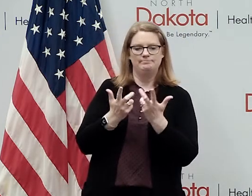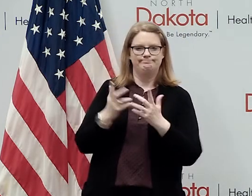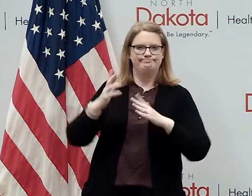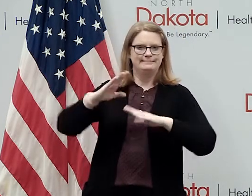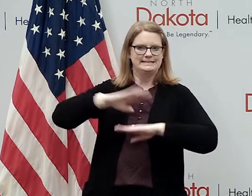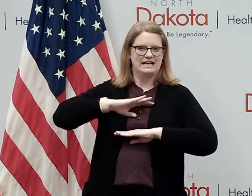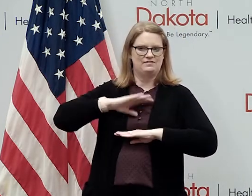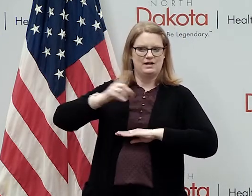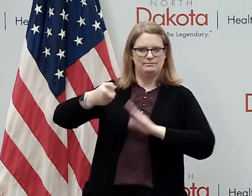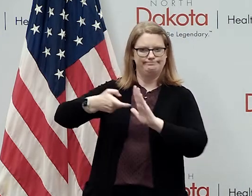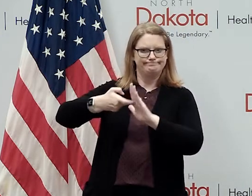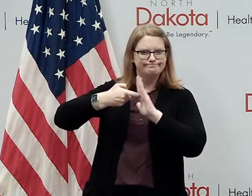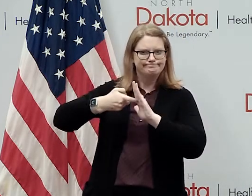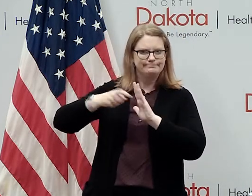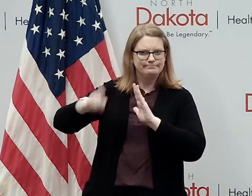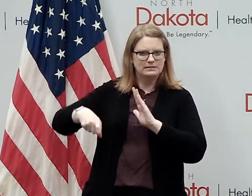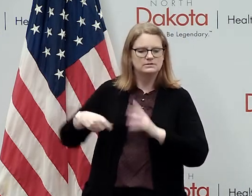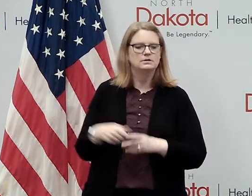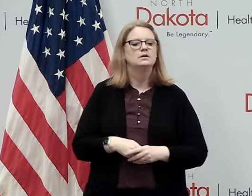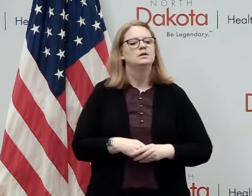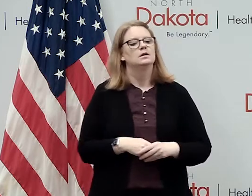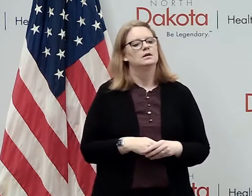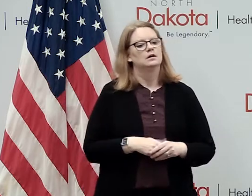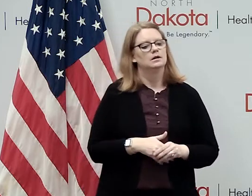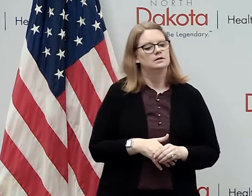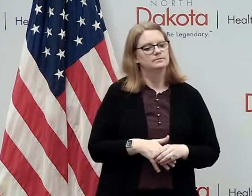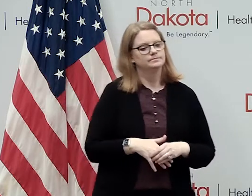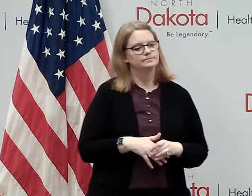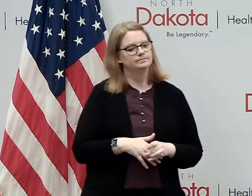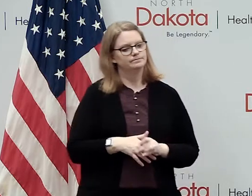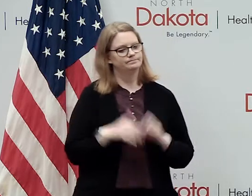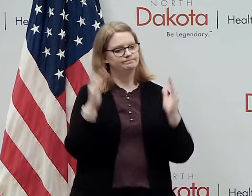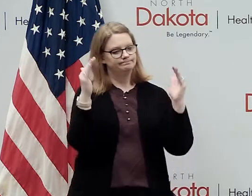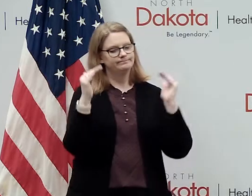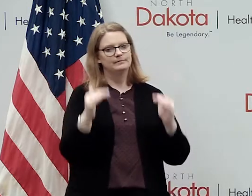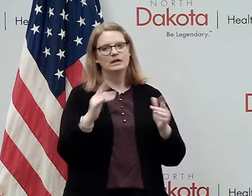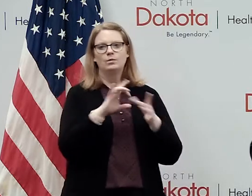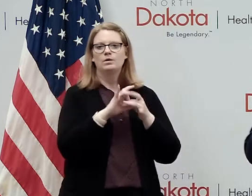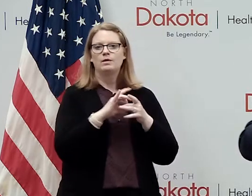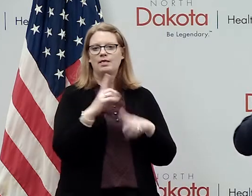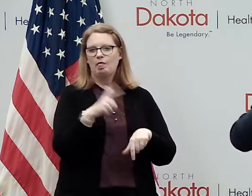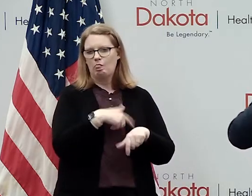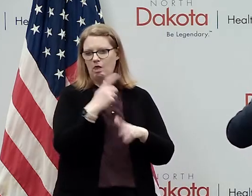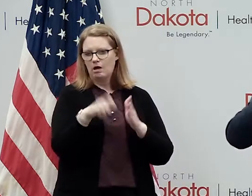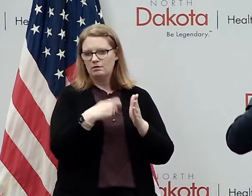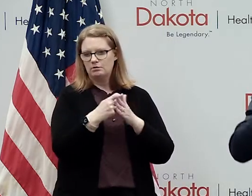now. Next topic relates to long-term care.